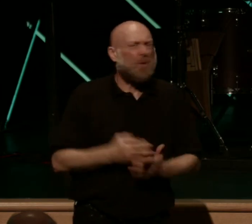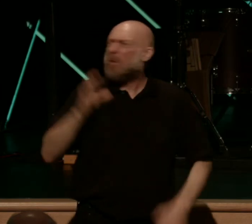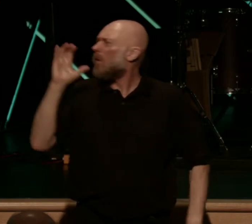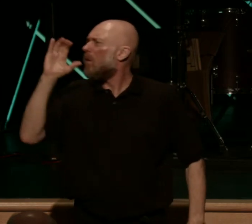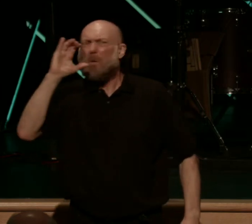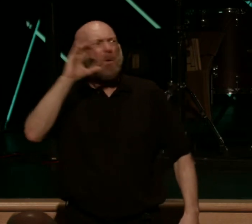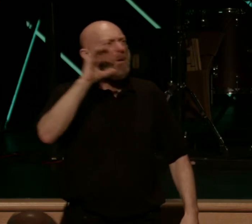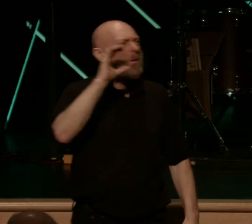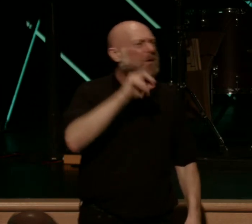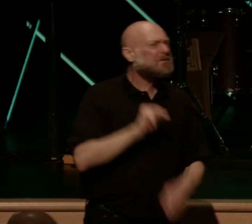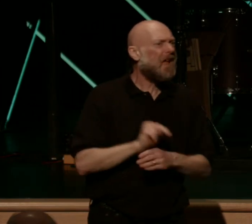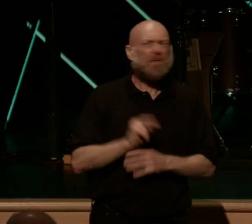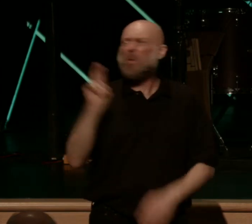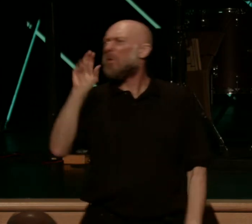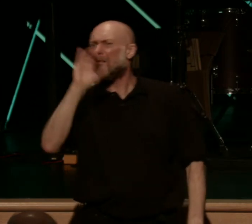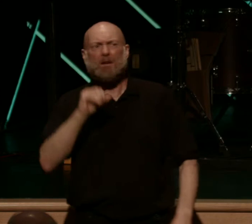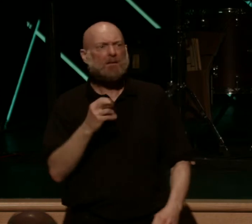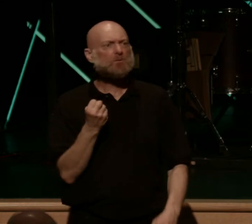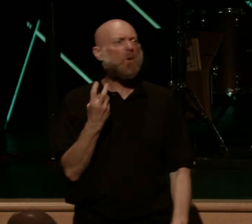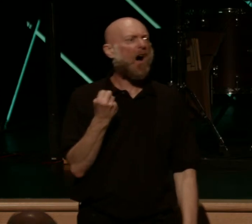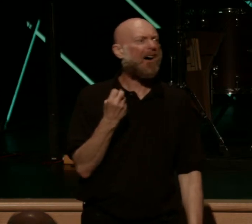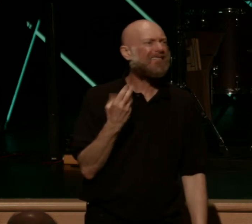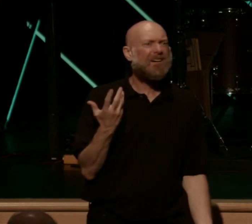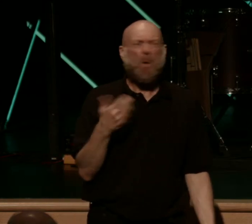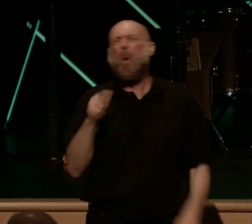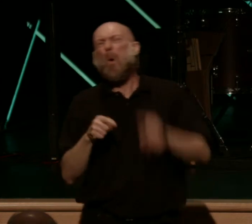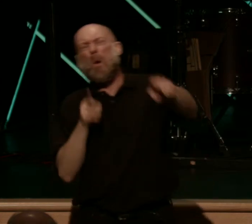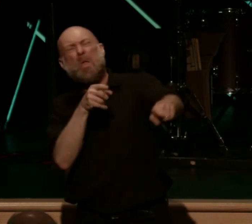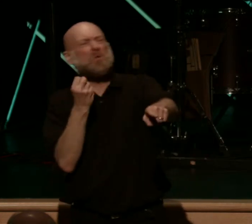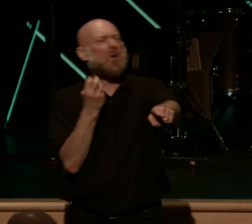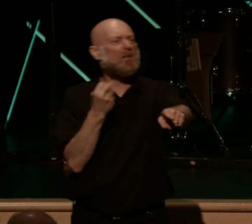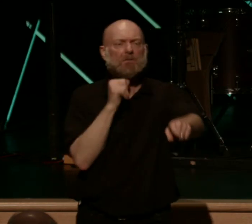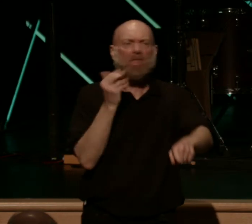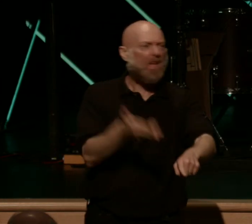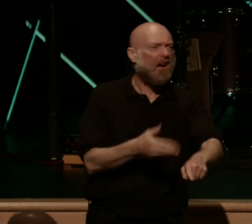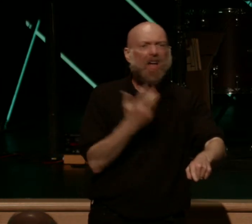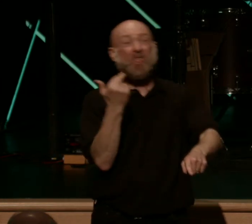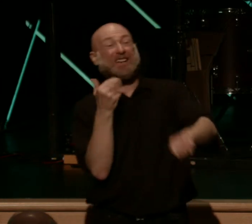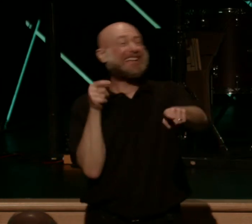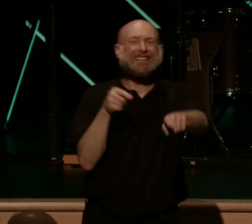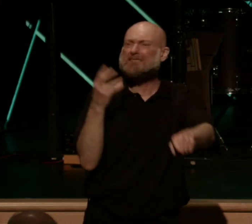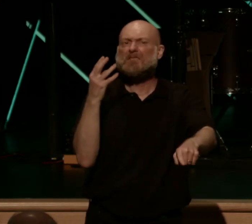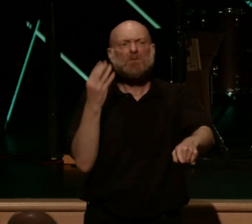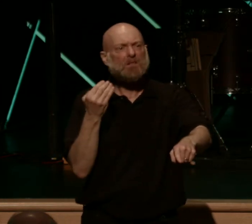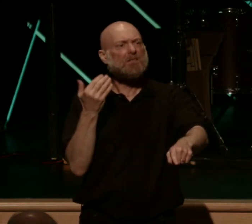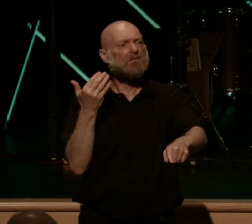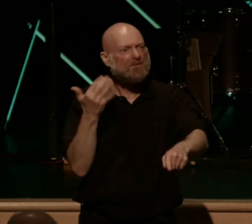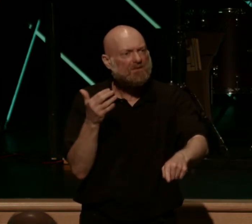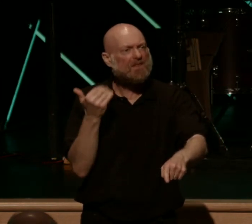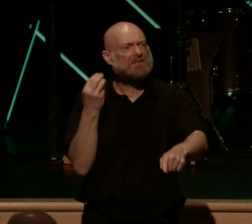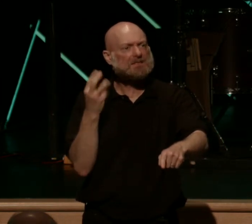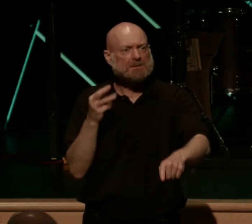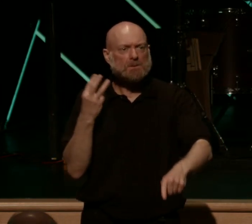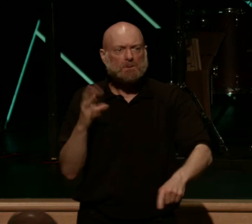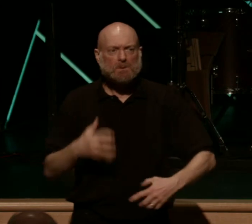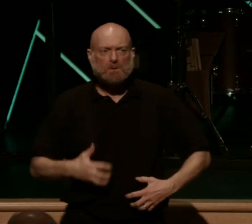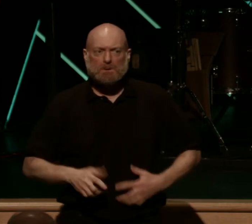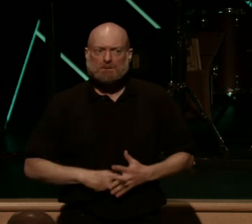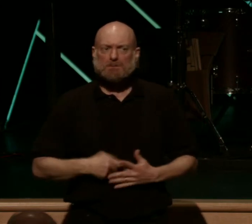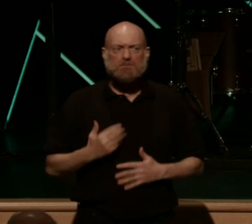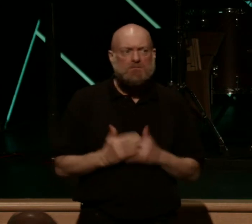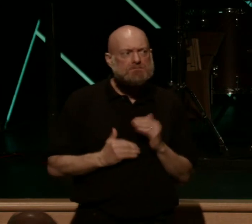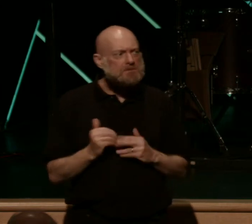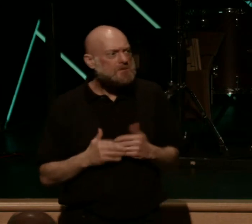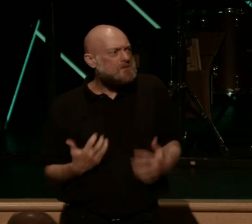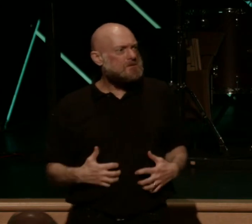I'm not there. Kilometer 12, surely he'll be there. Not there. 13, 14, 15, anger is starting to